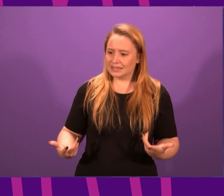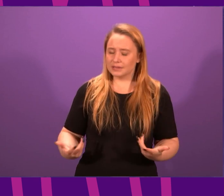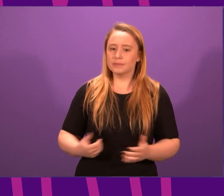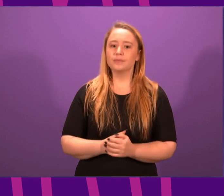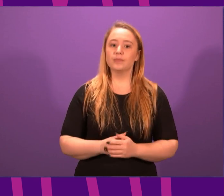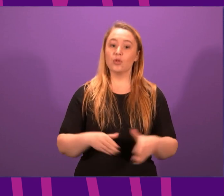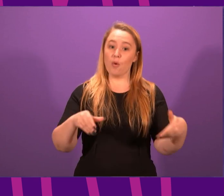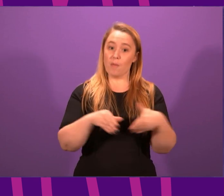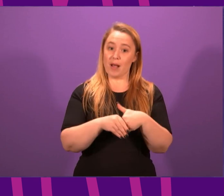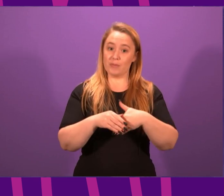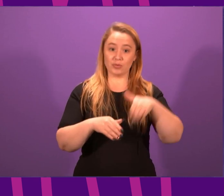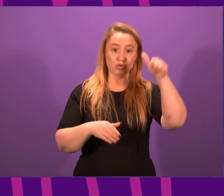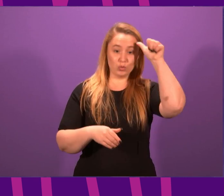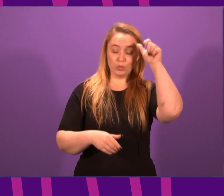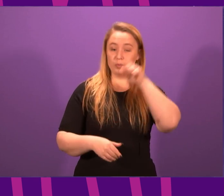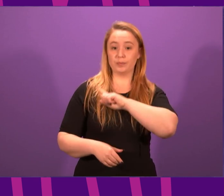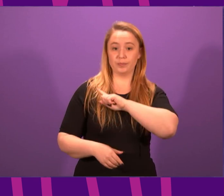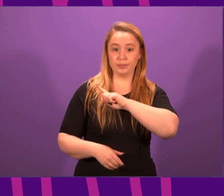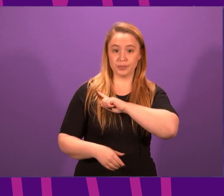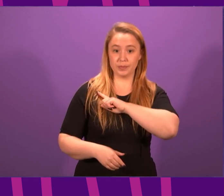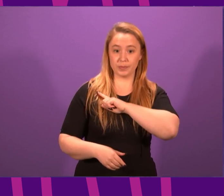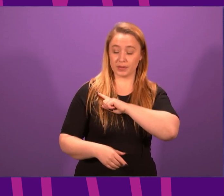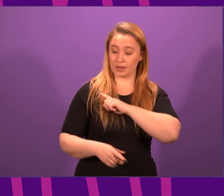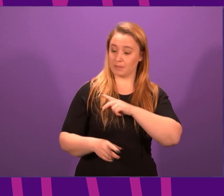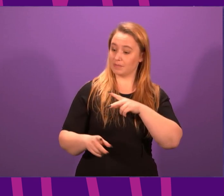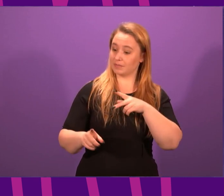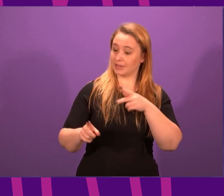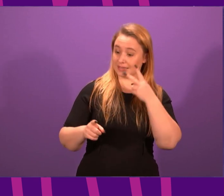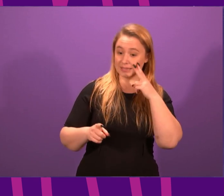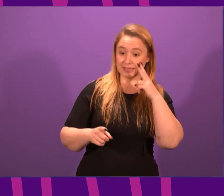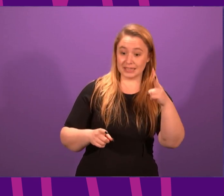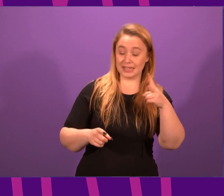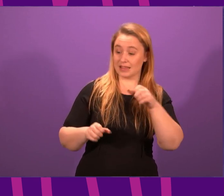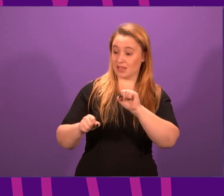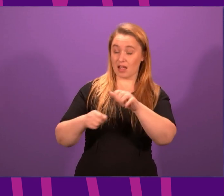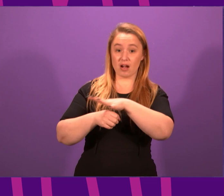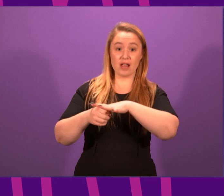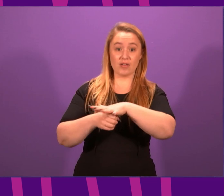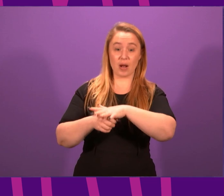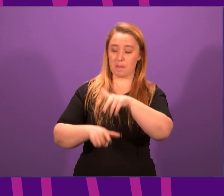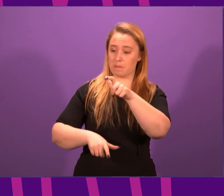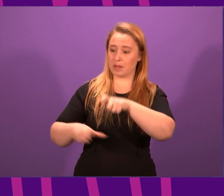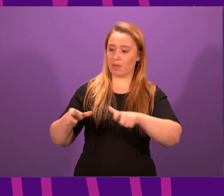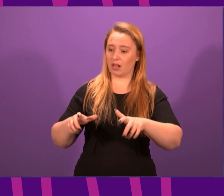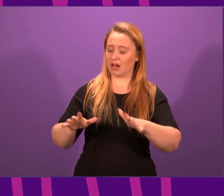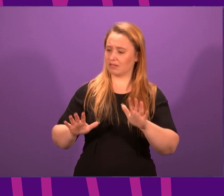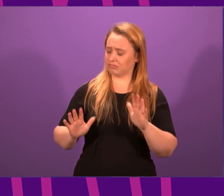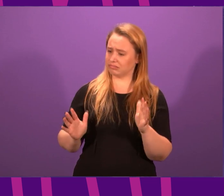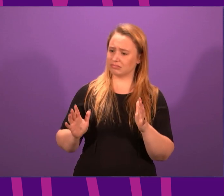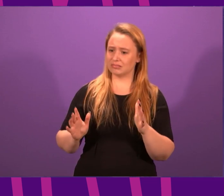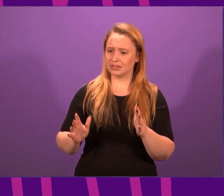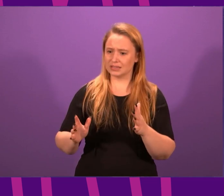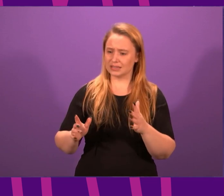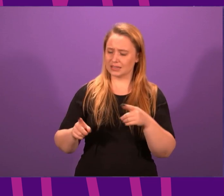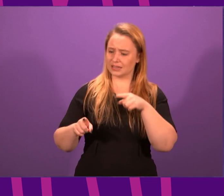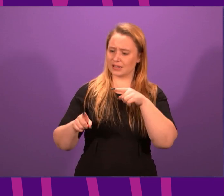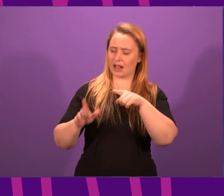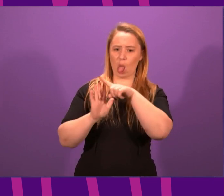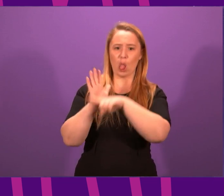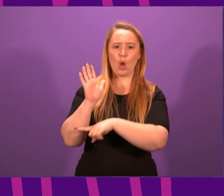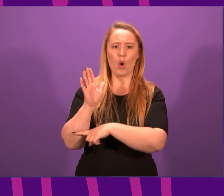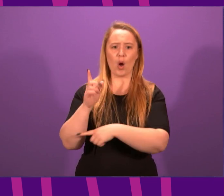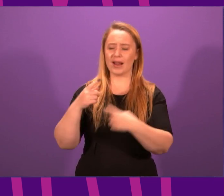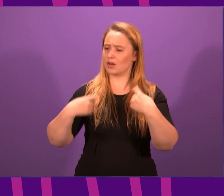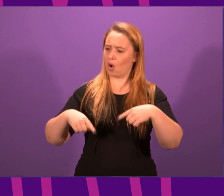will know, because they can see it for themselves, that many people are, for example, struggling with the law that says you can't